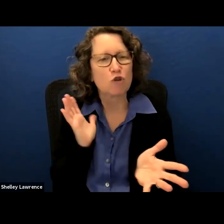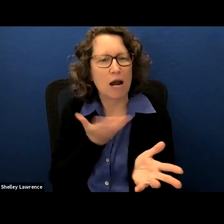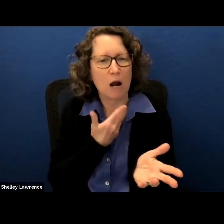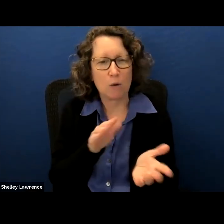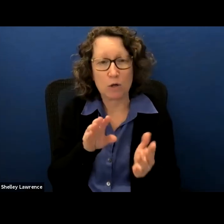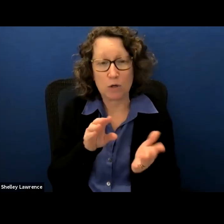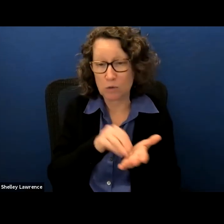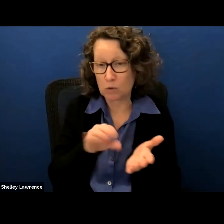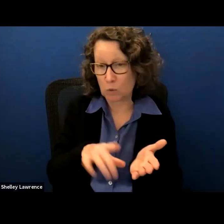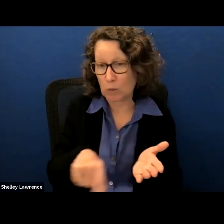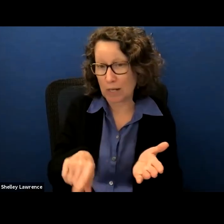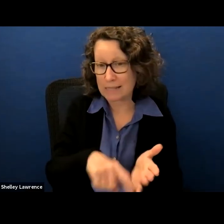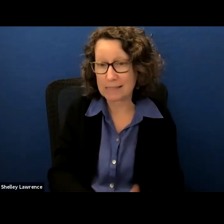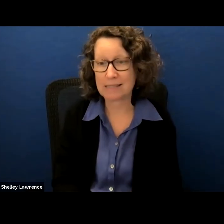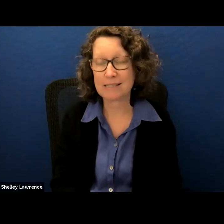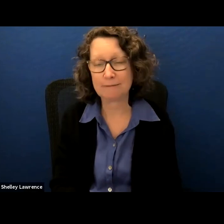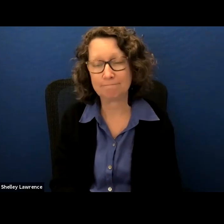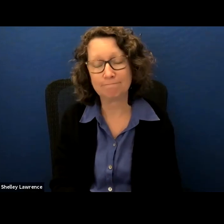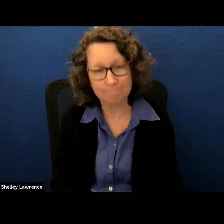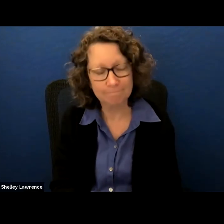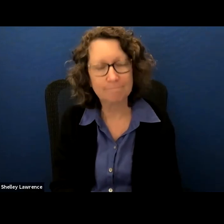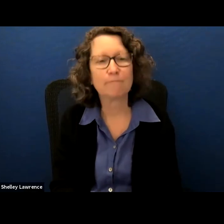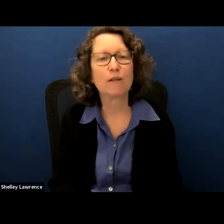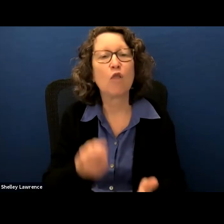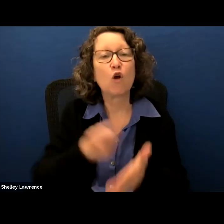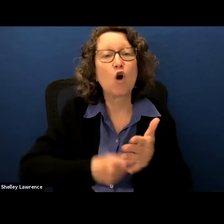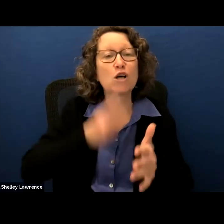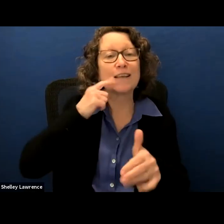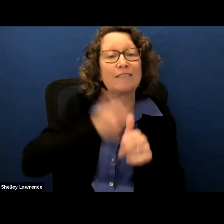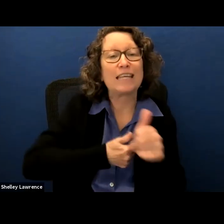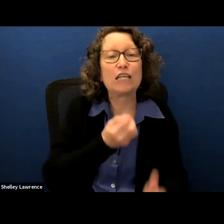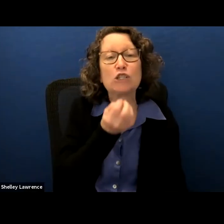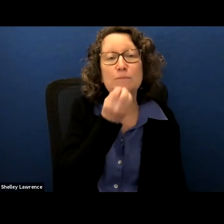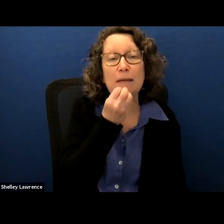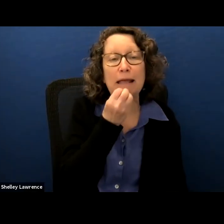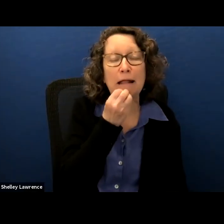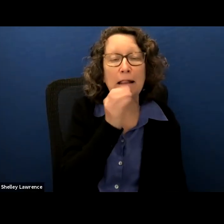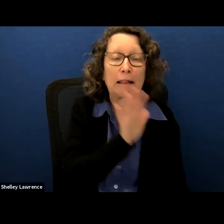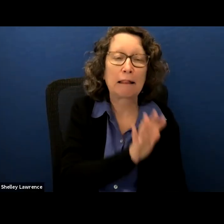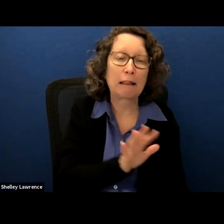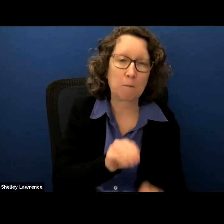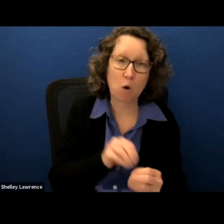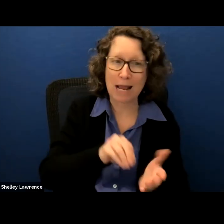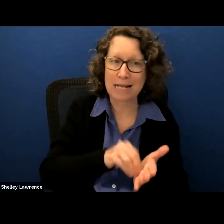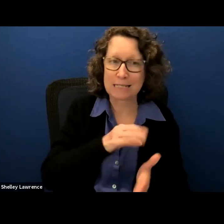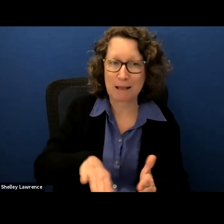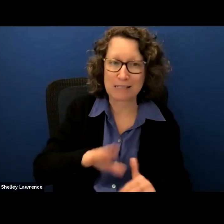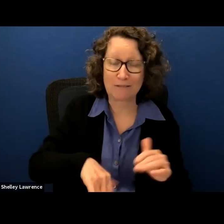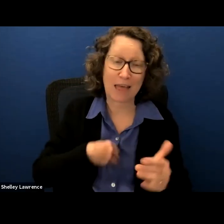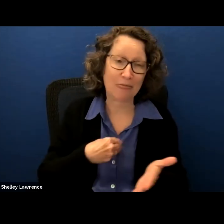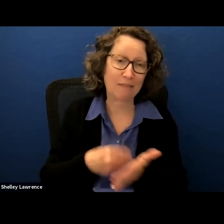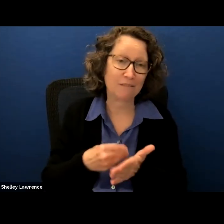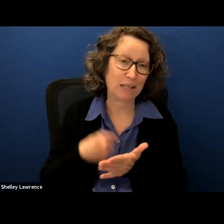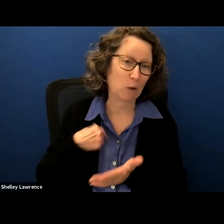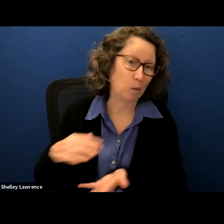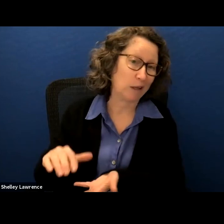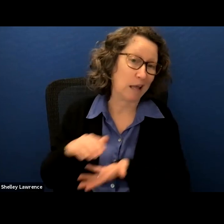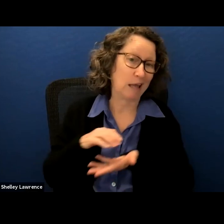students. So currently the cost of each meal is more expensive than the funding we have been